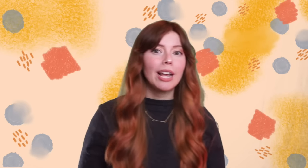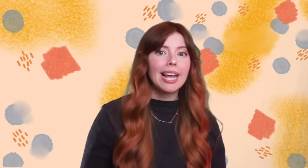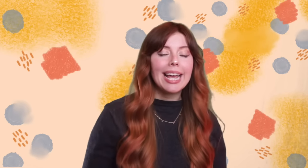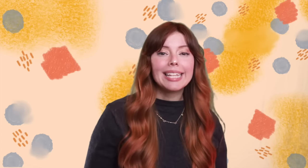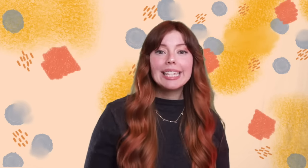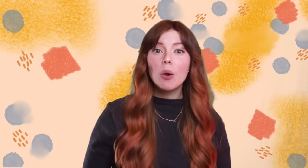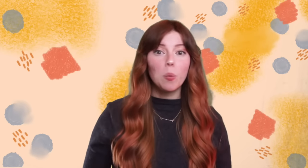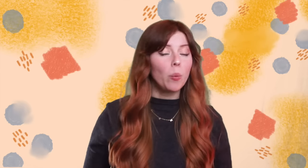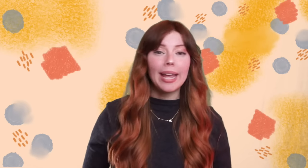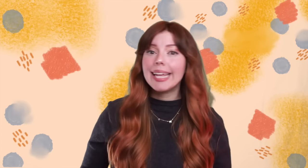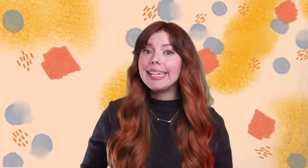Is it windy?